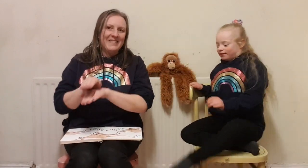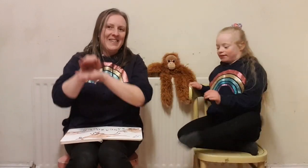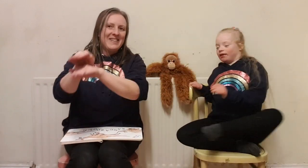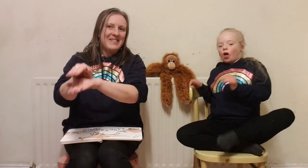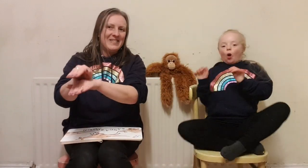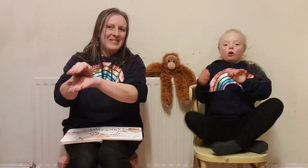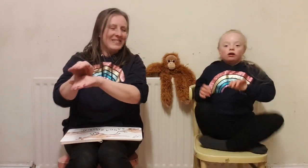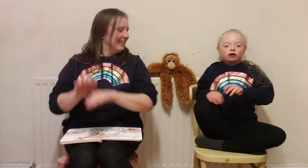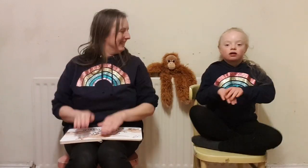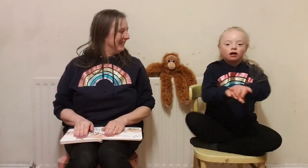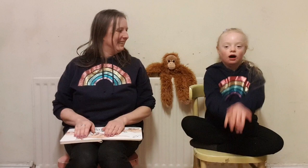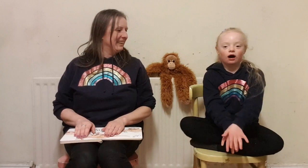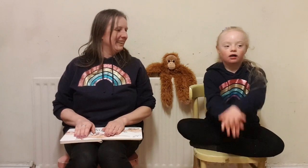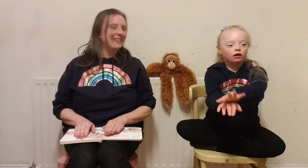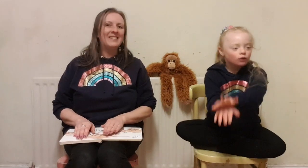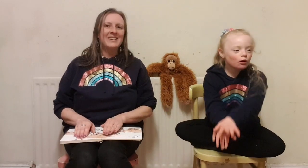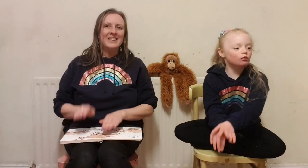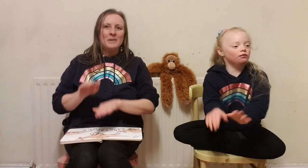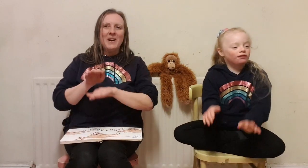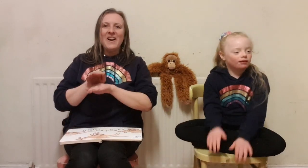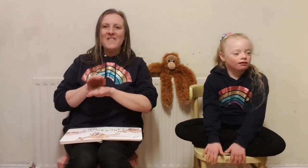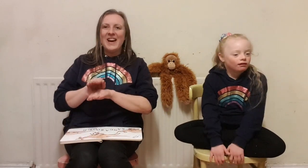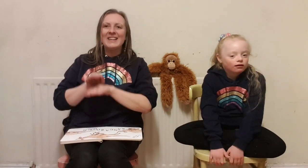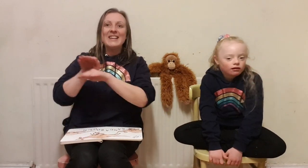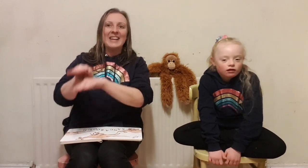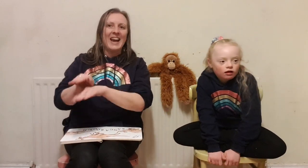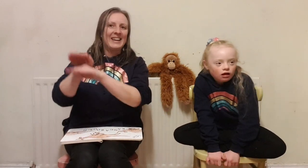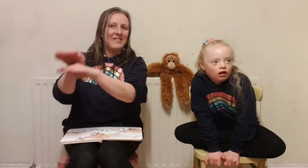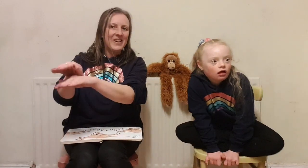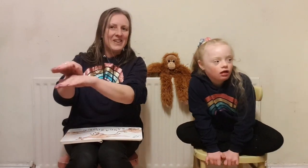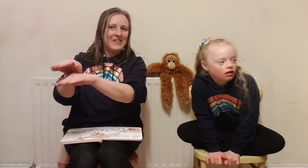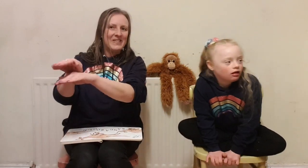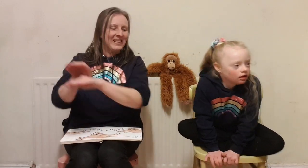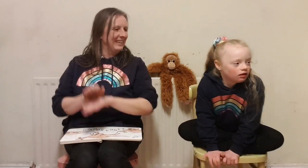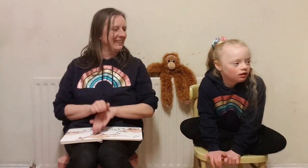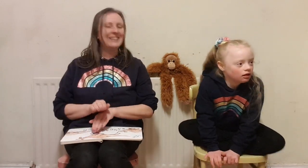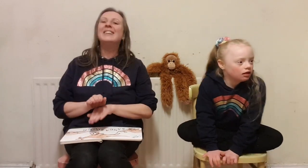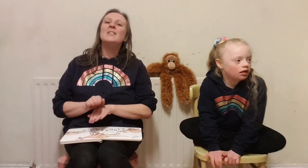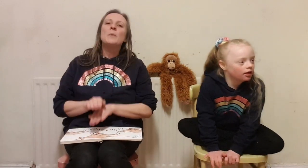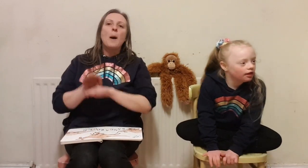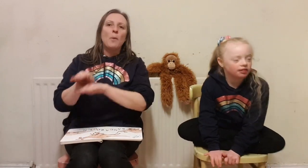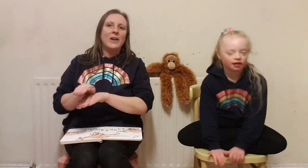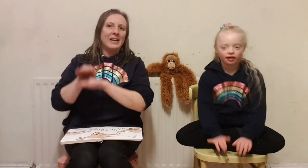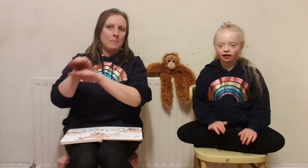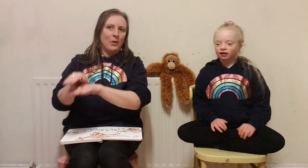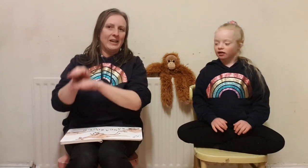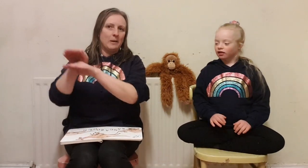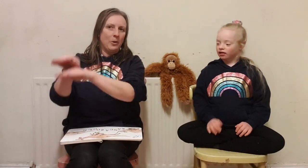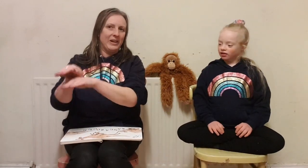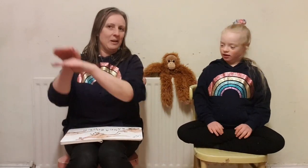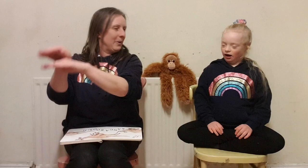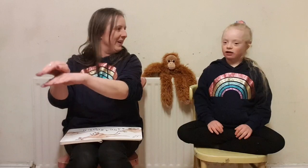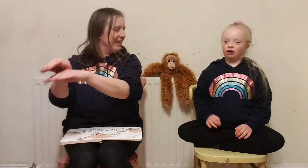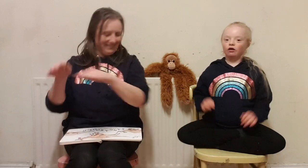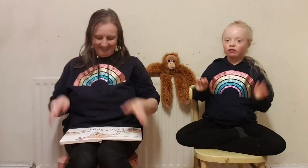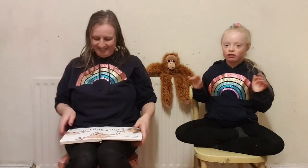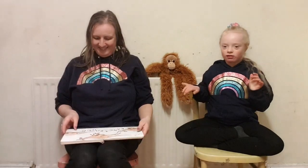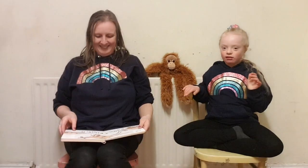Kangaroo. Kangaroo. Perfect. Kangaroo. Boing, boing, boing, boing.